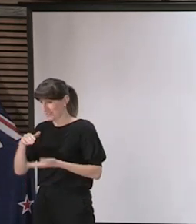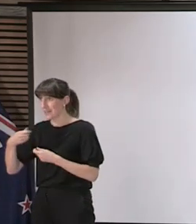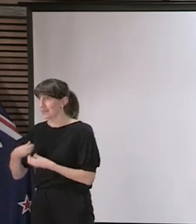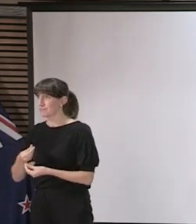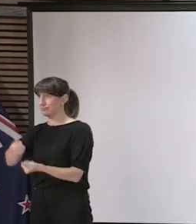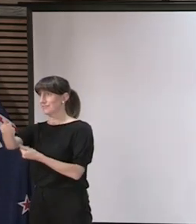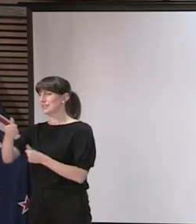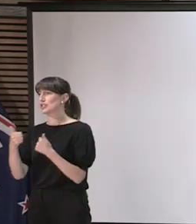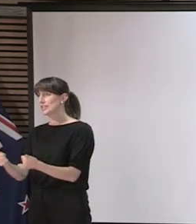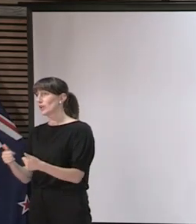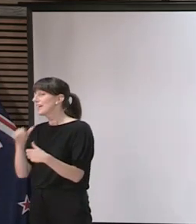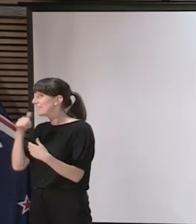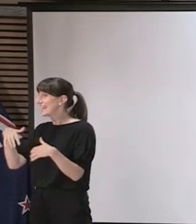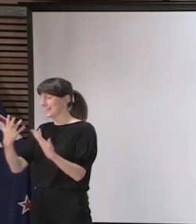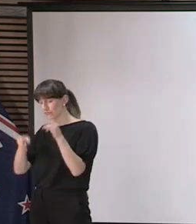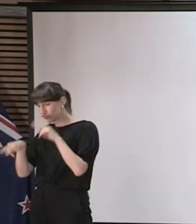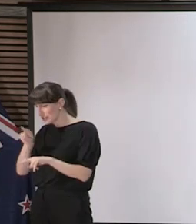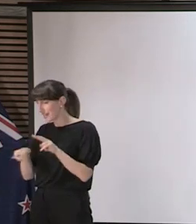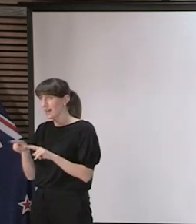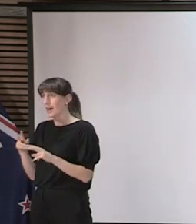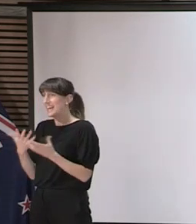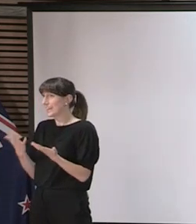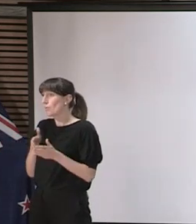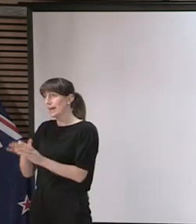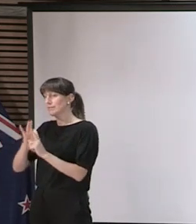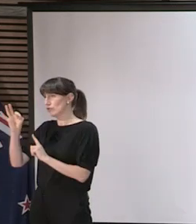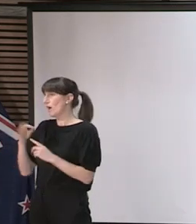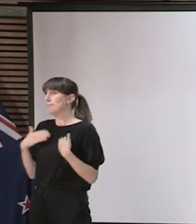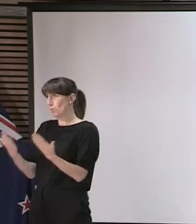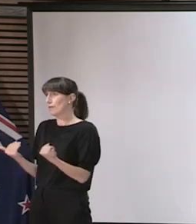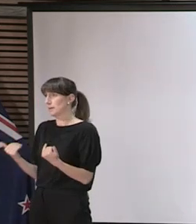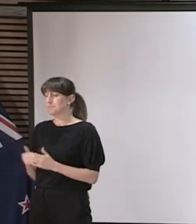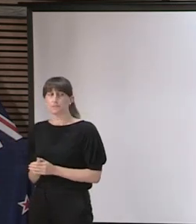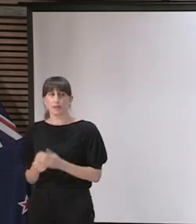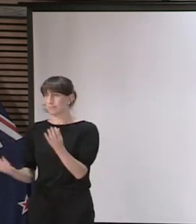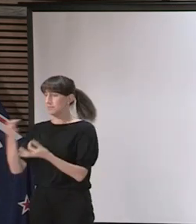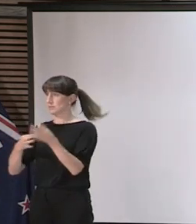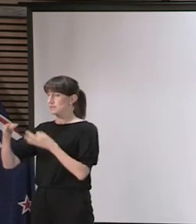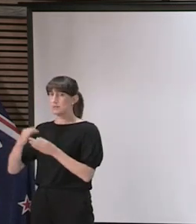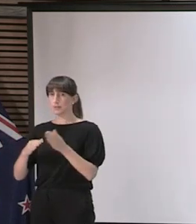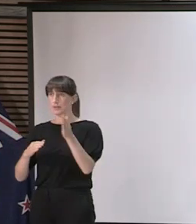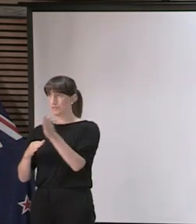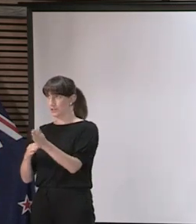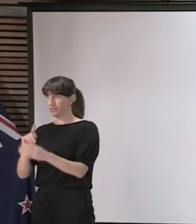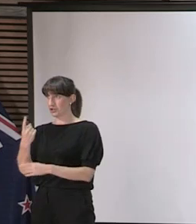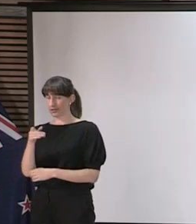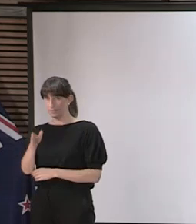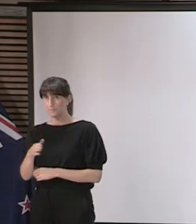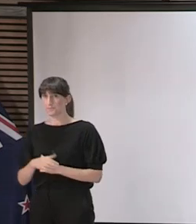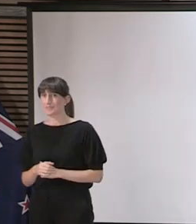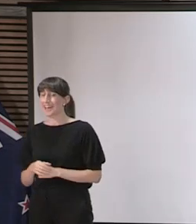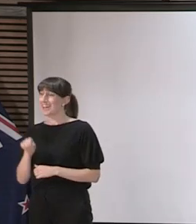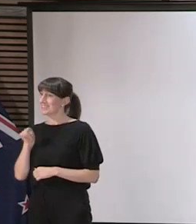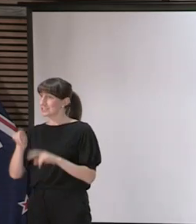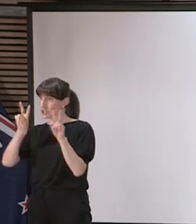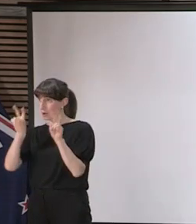It's a topic that comes up repeatedly because you keep Oh, offering. we'll just get Toby's question and we'll come back to Yeah, you. it's a topic that comes up repeatedly because